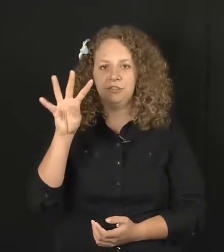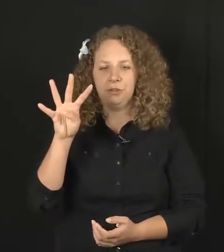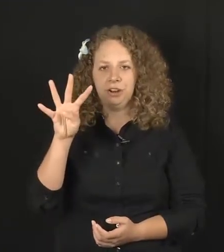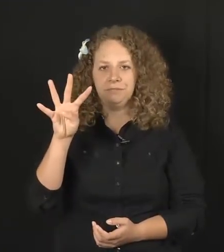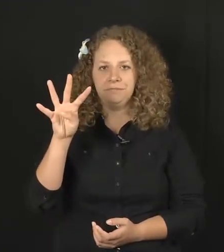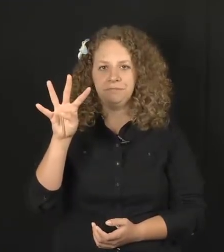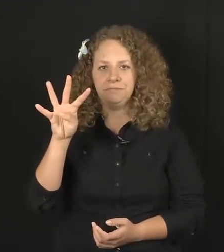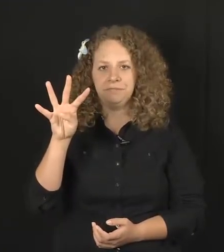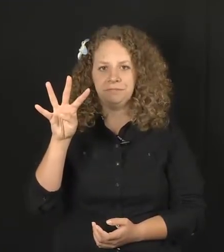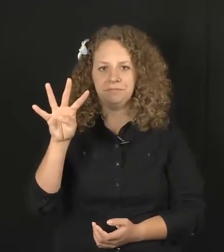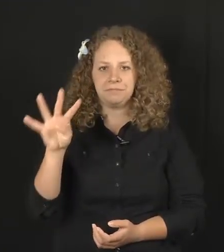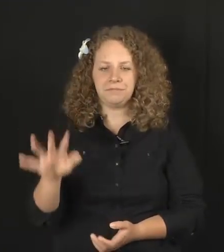92504